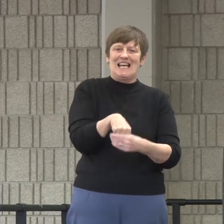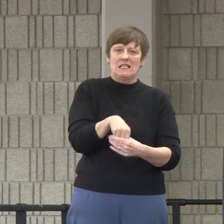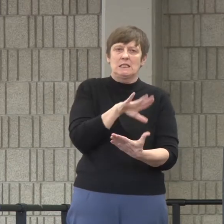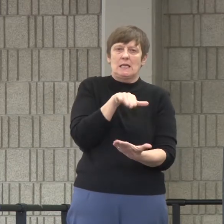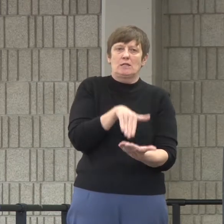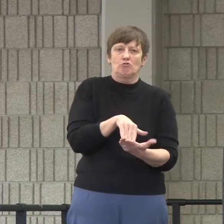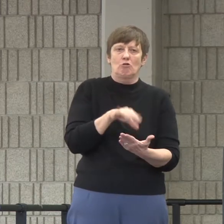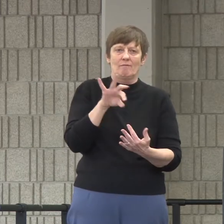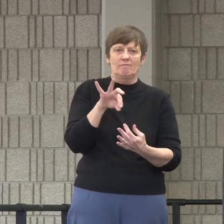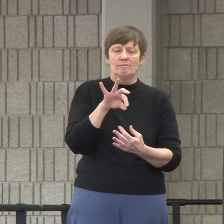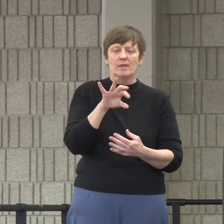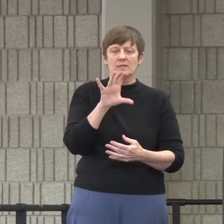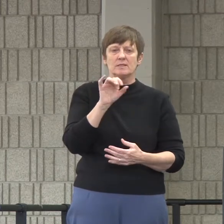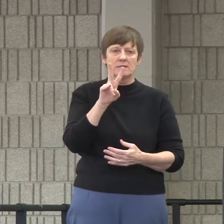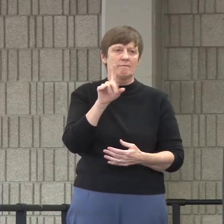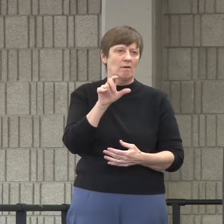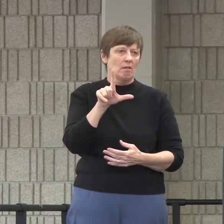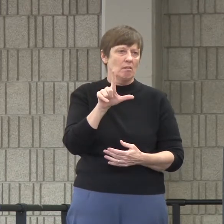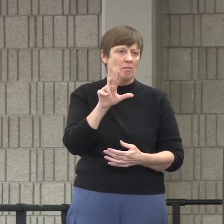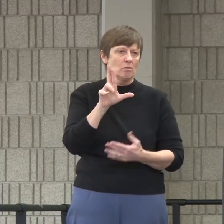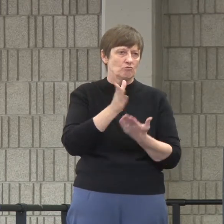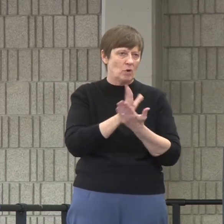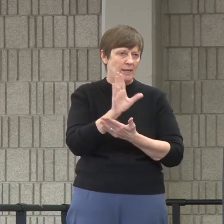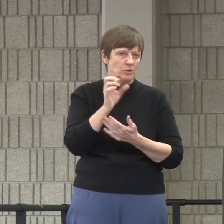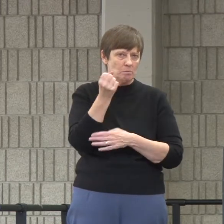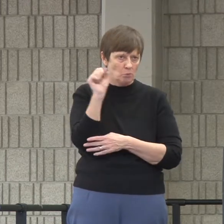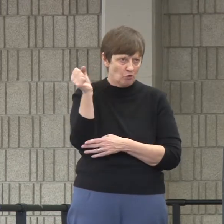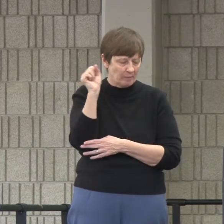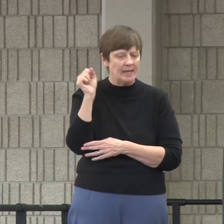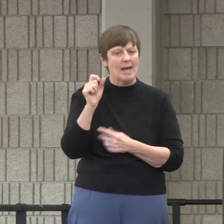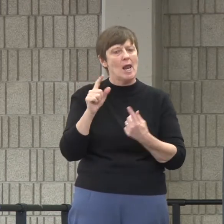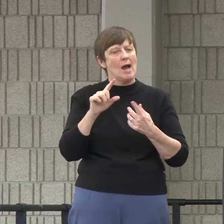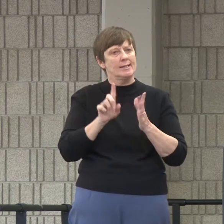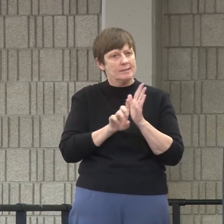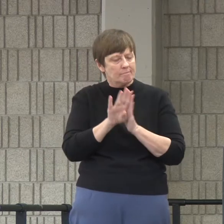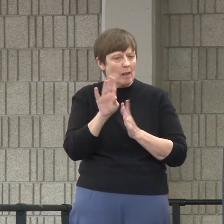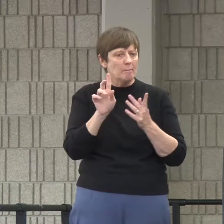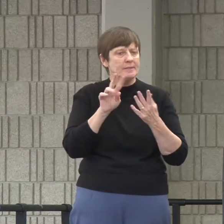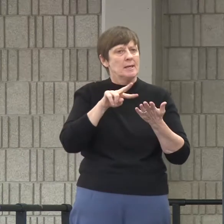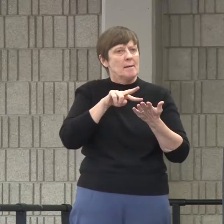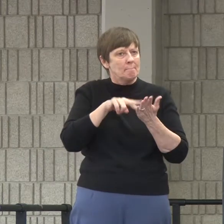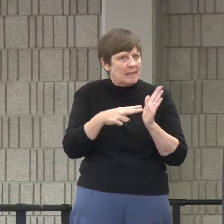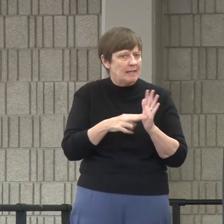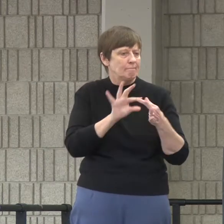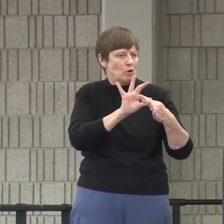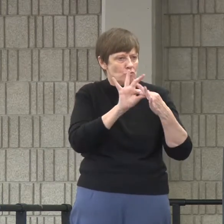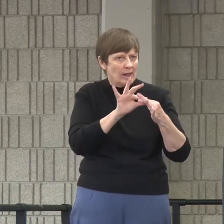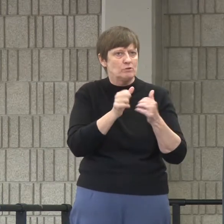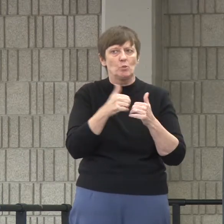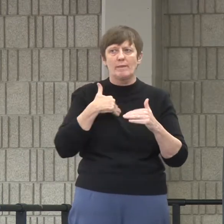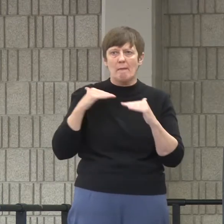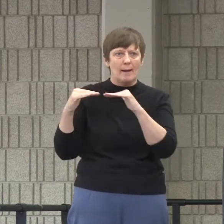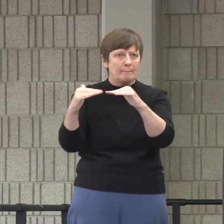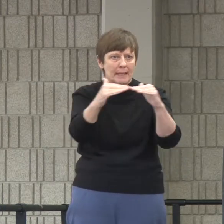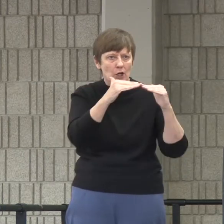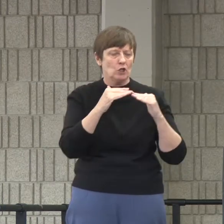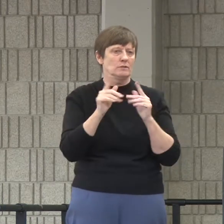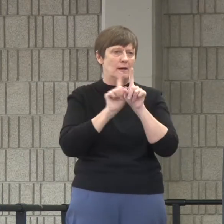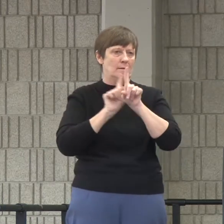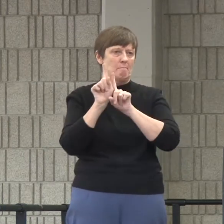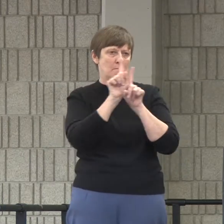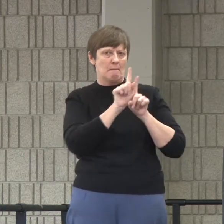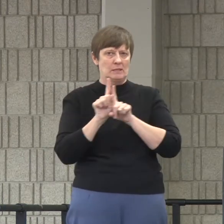I also developed meaningful interracial friendships with my peers and mentors.